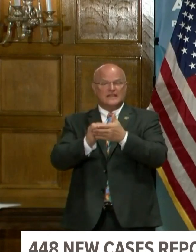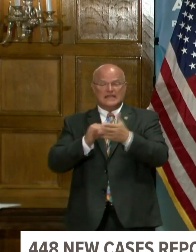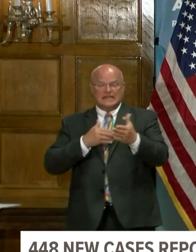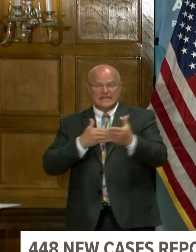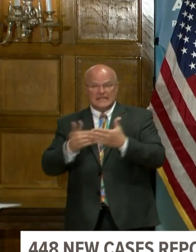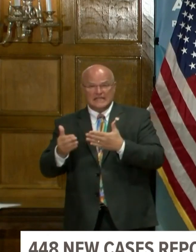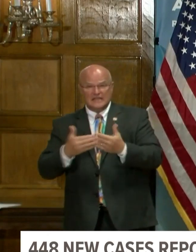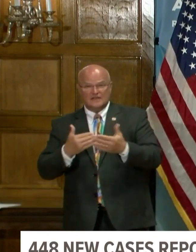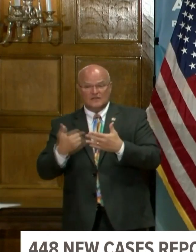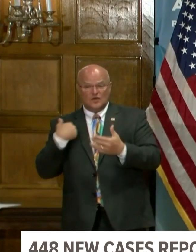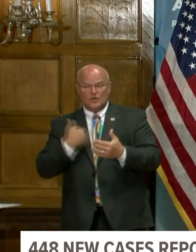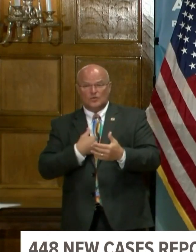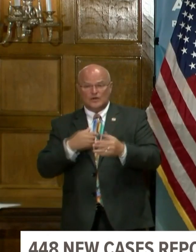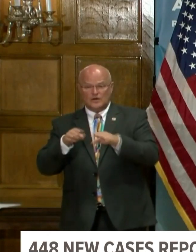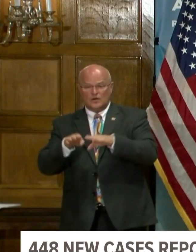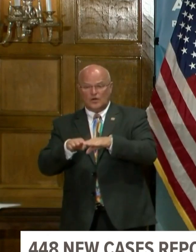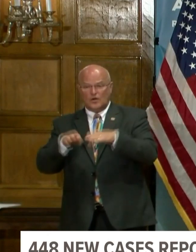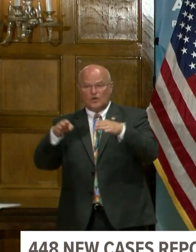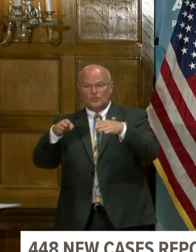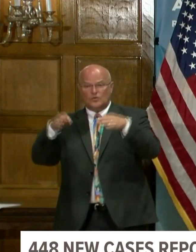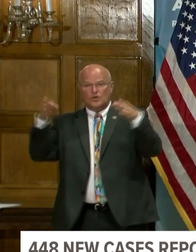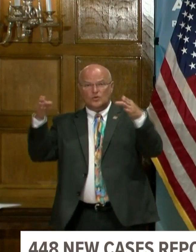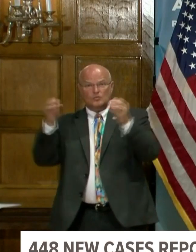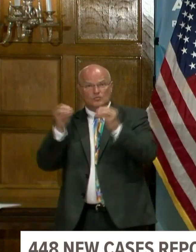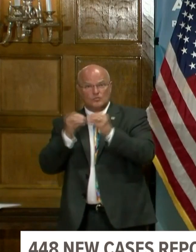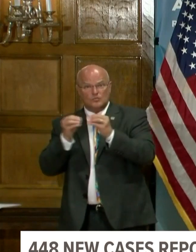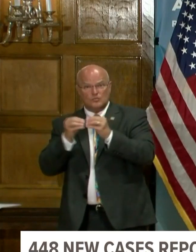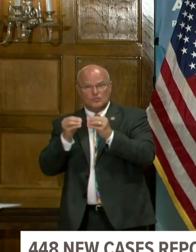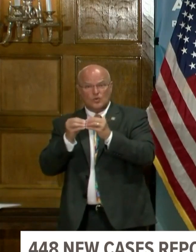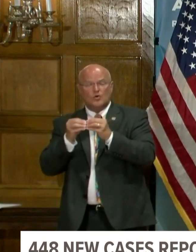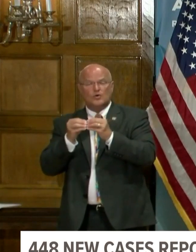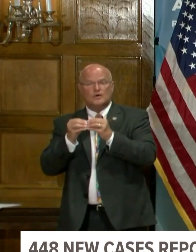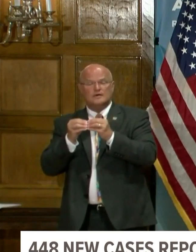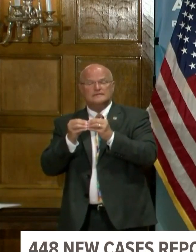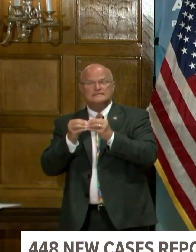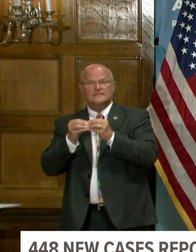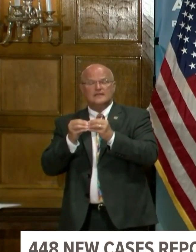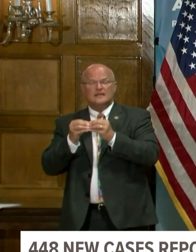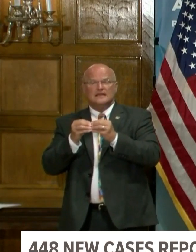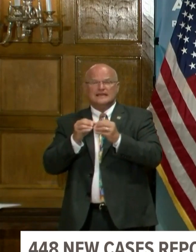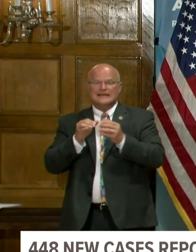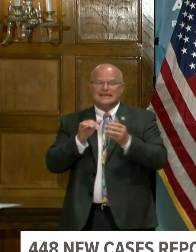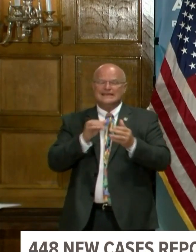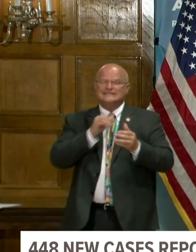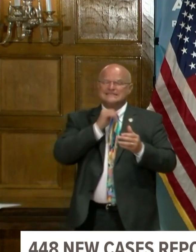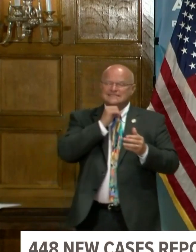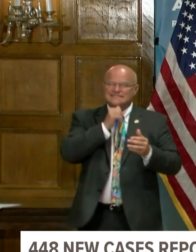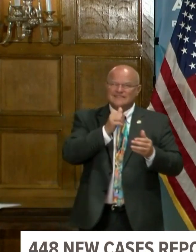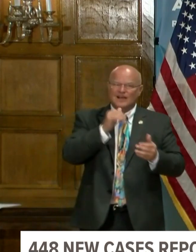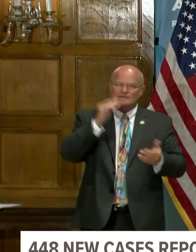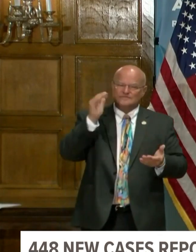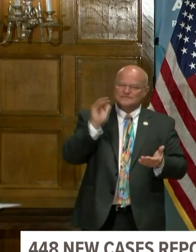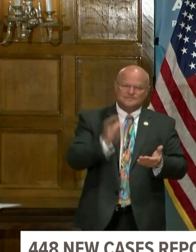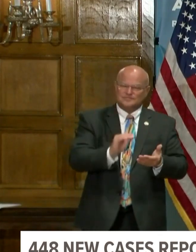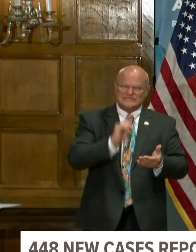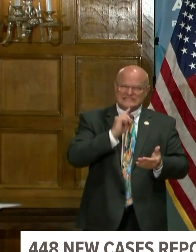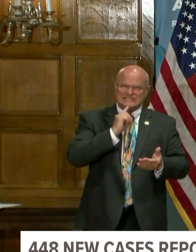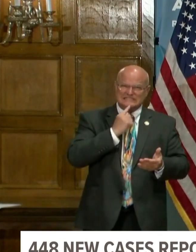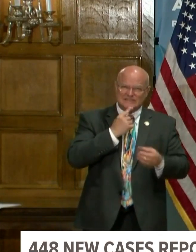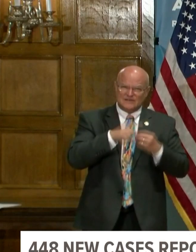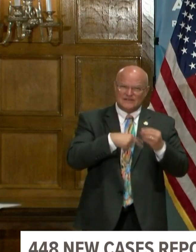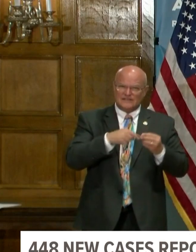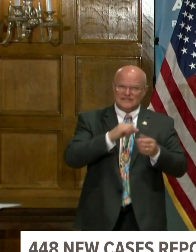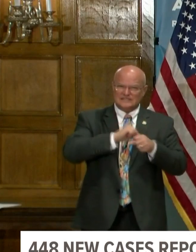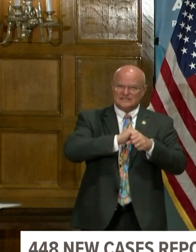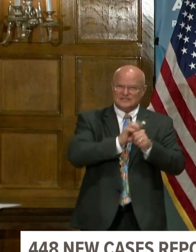even though we are opening up, we're expanding our economy, that does not diminish the seriousness of